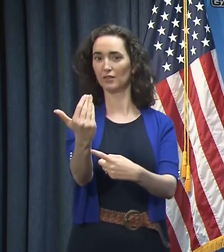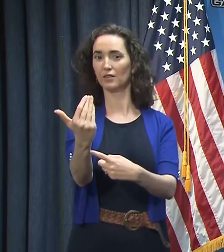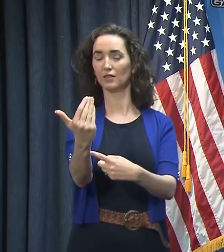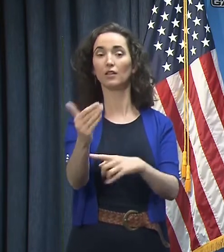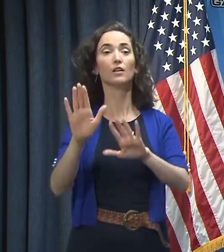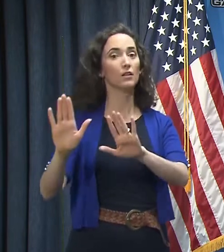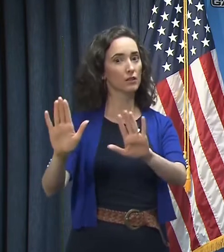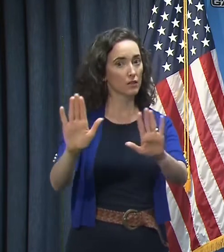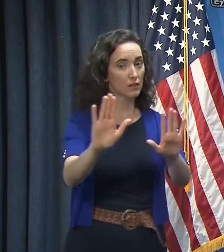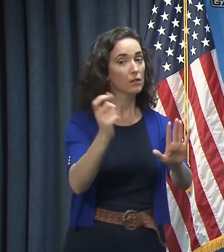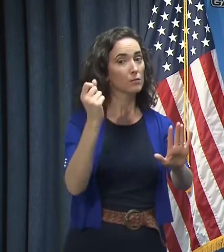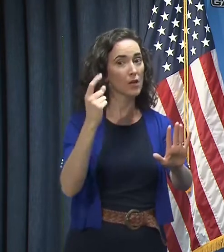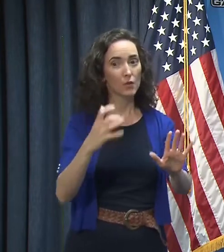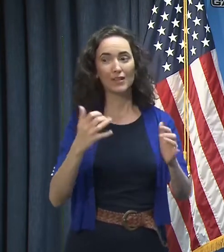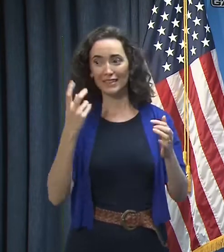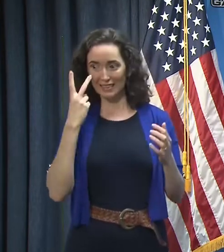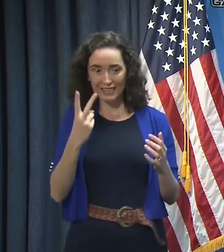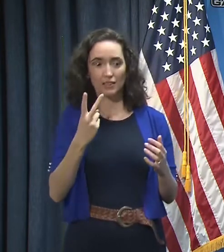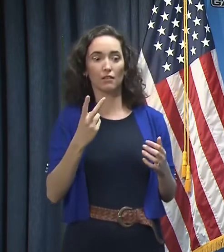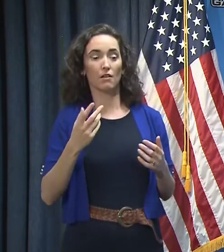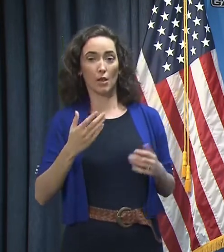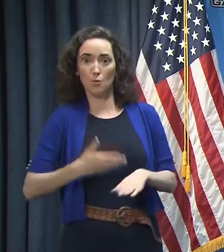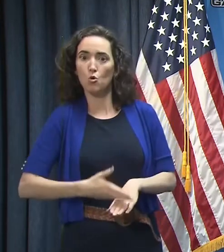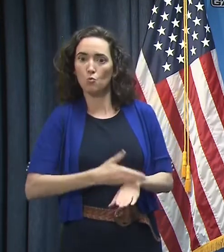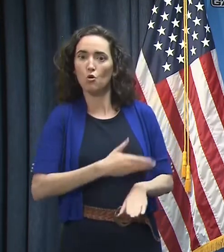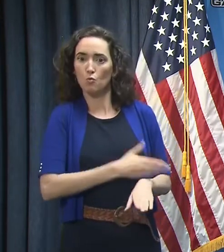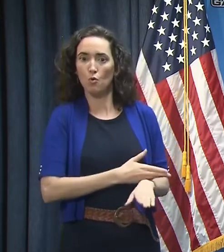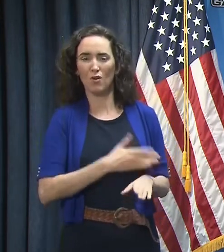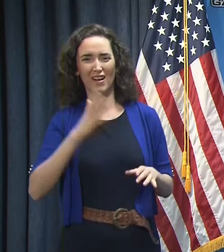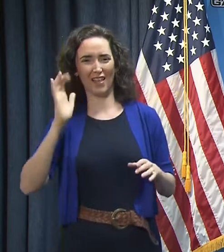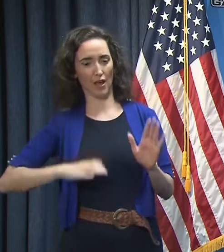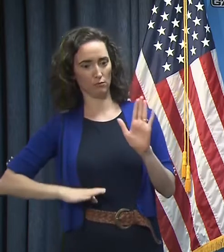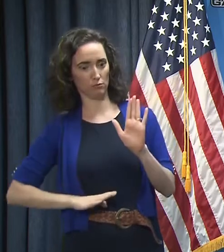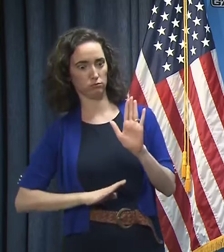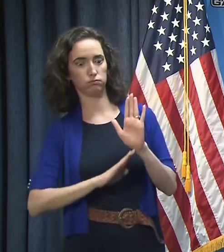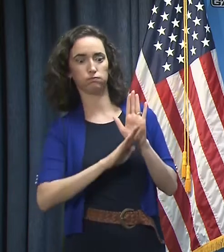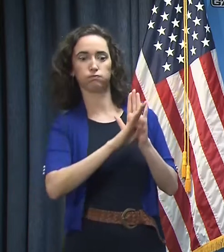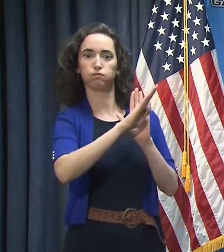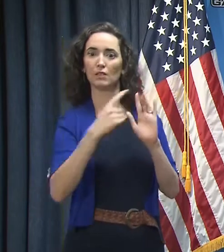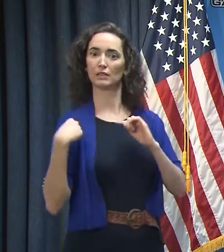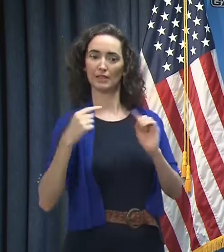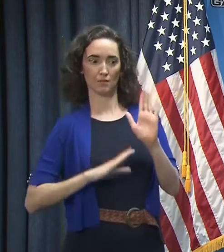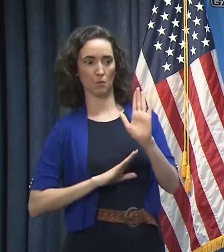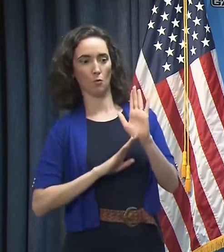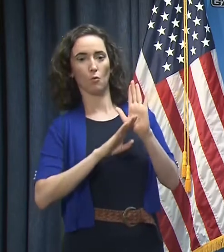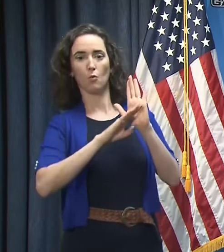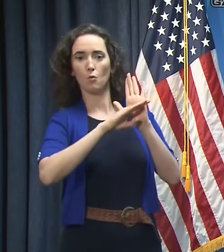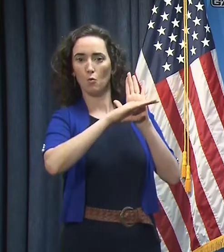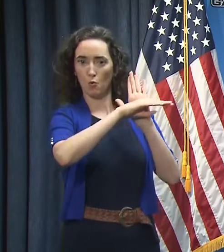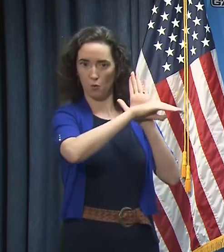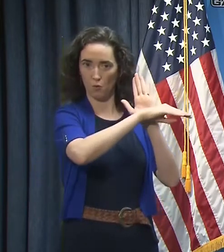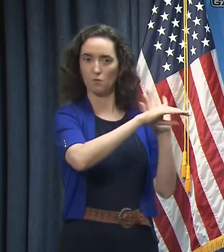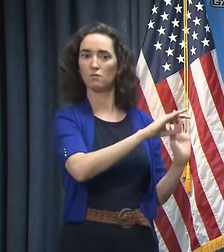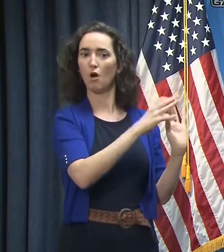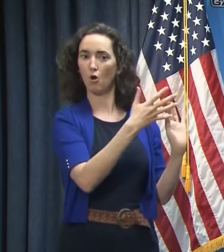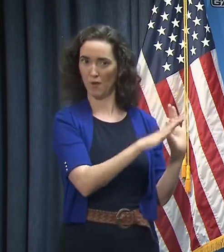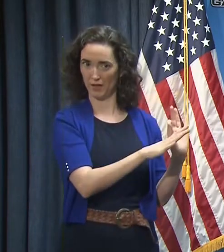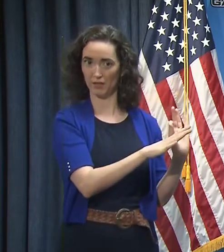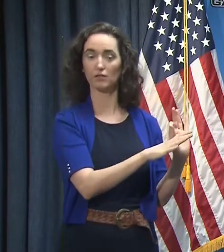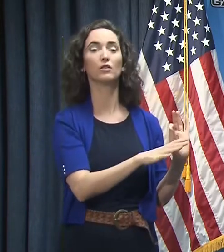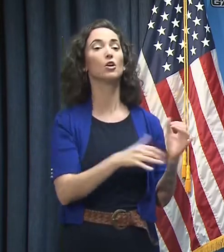promising signs about flattening the curve at the state level. And in fact, we're going to